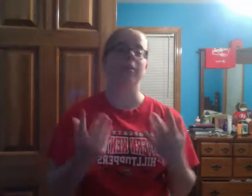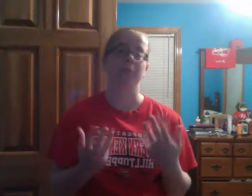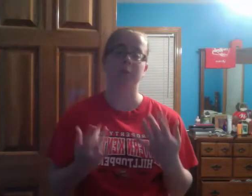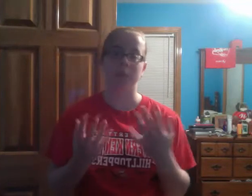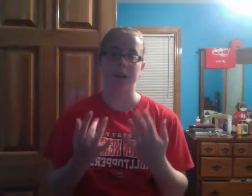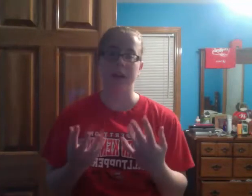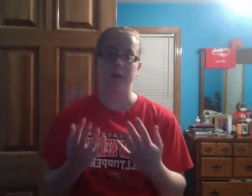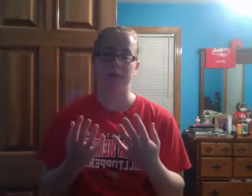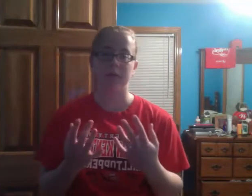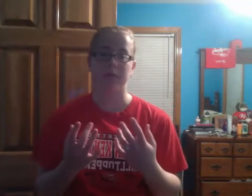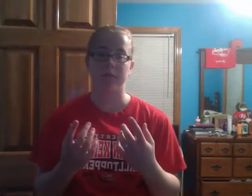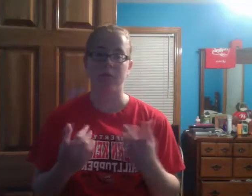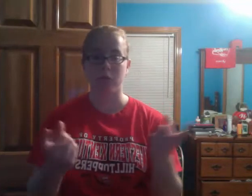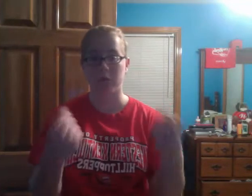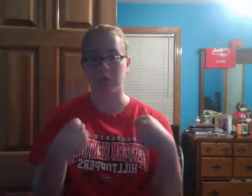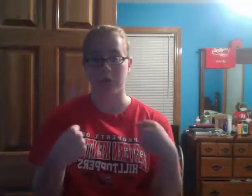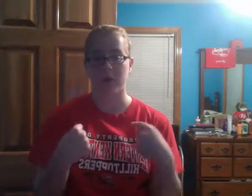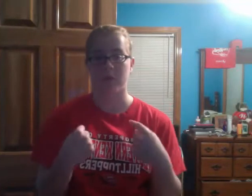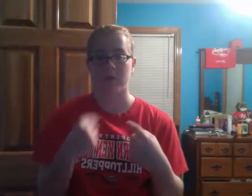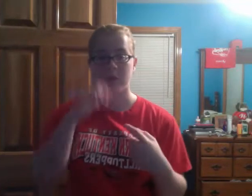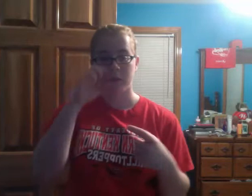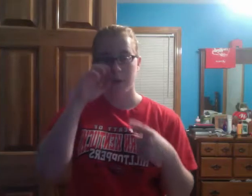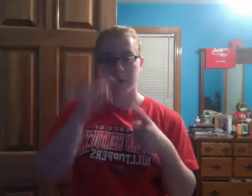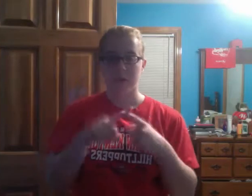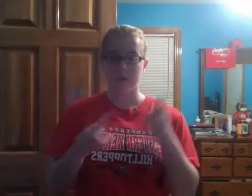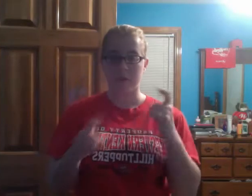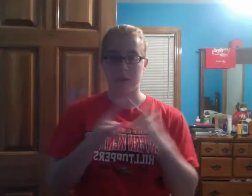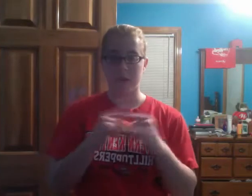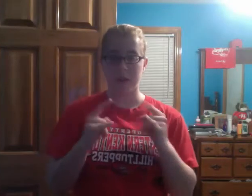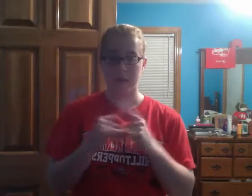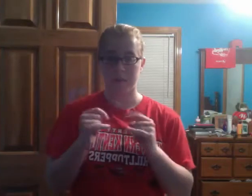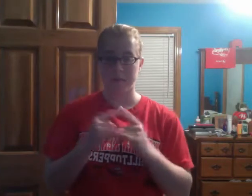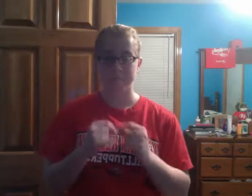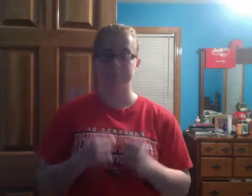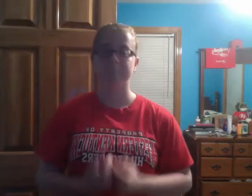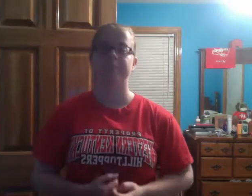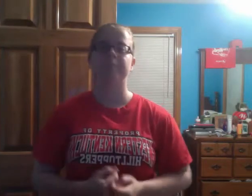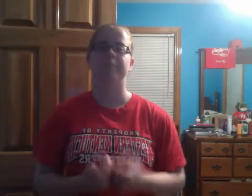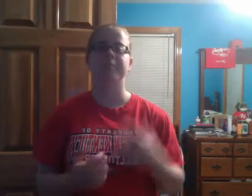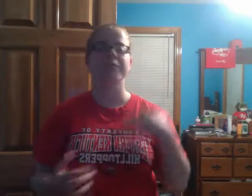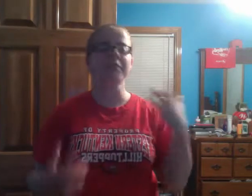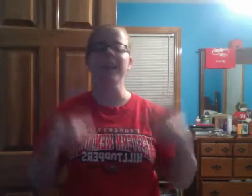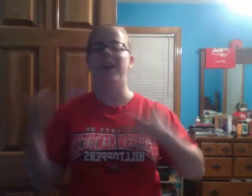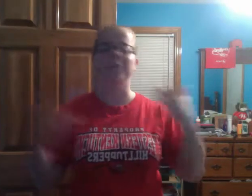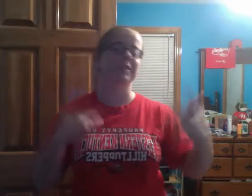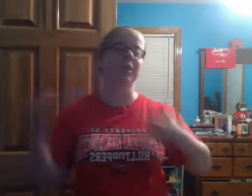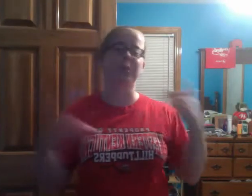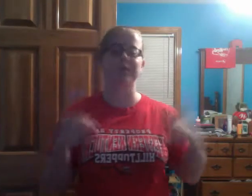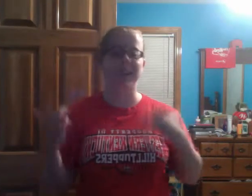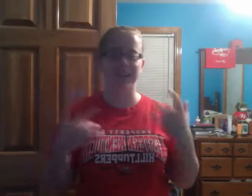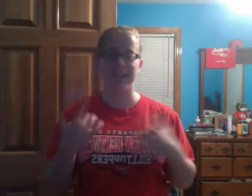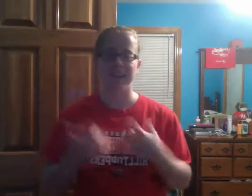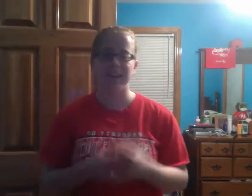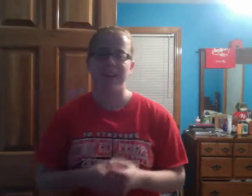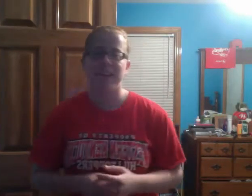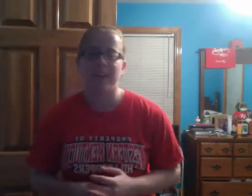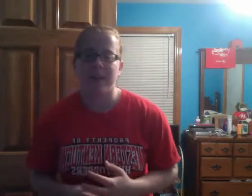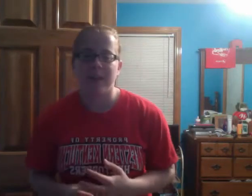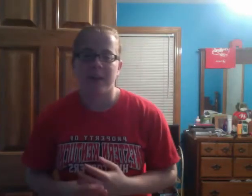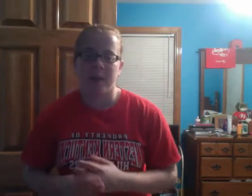just waiting for a response from the camp. I'm so excited.